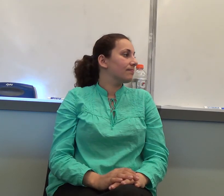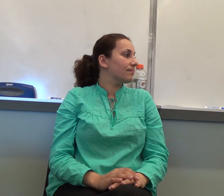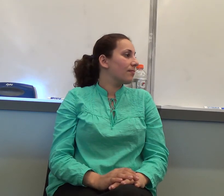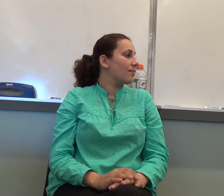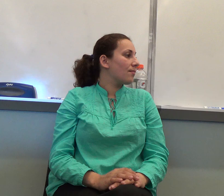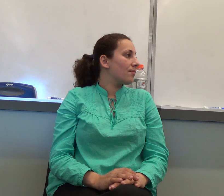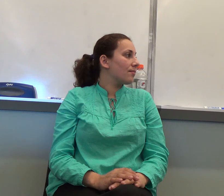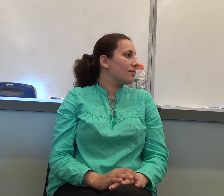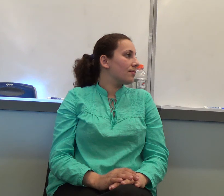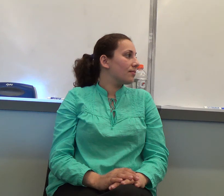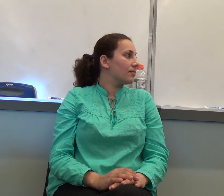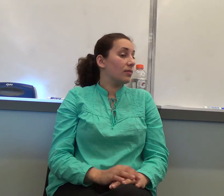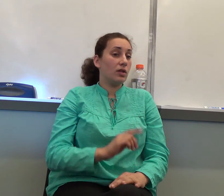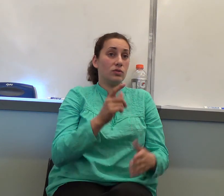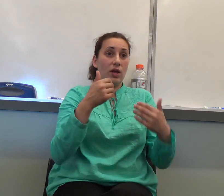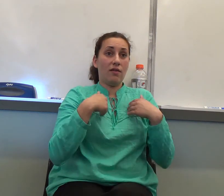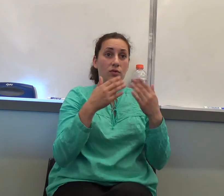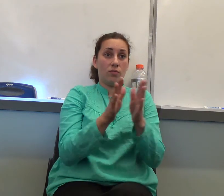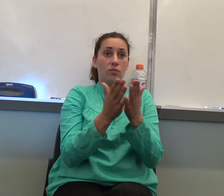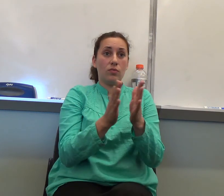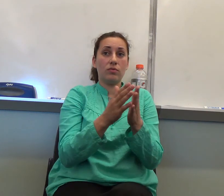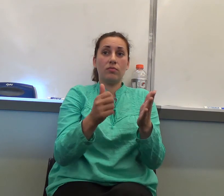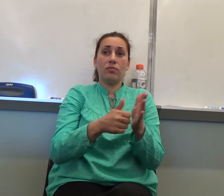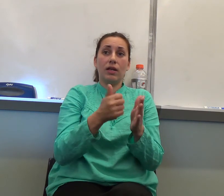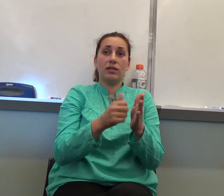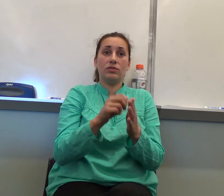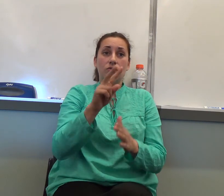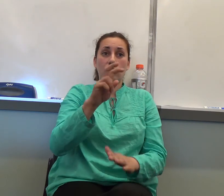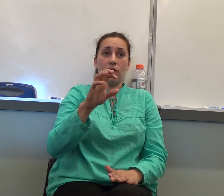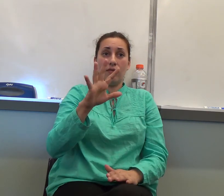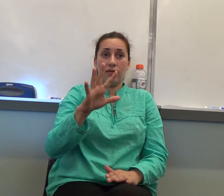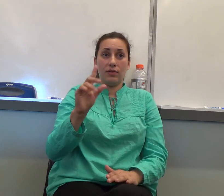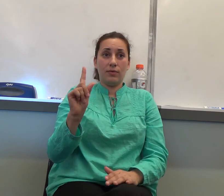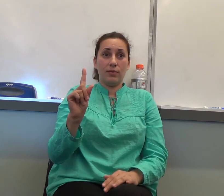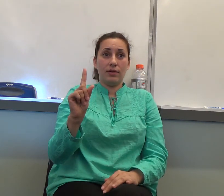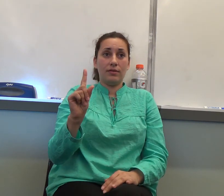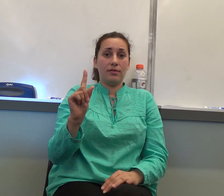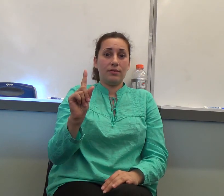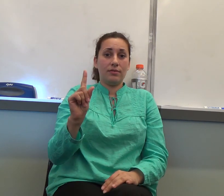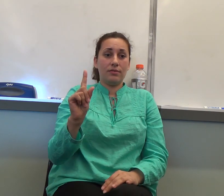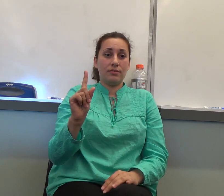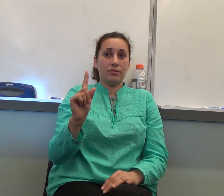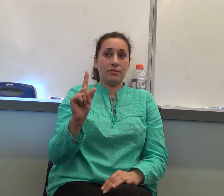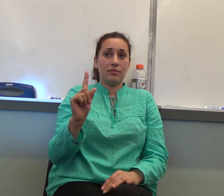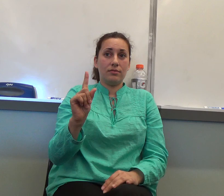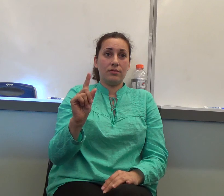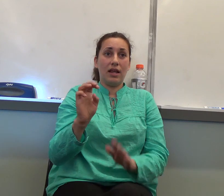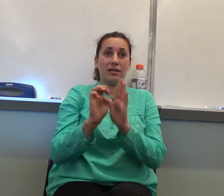Now, got your book, page 251, up at the top there. Here's example 9, rounding a repeating